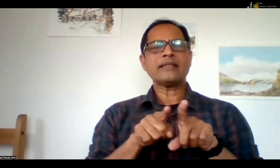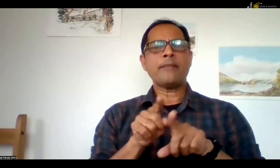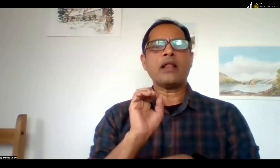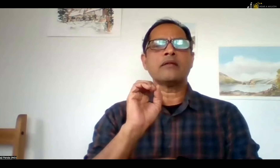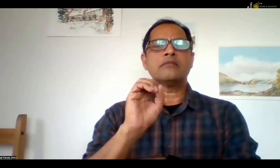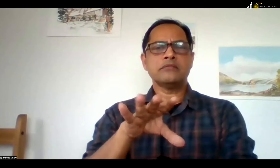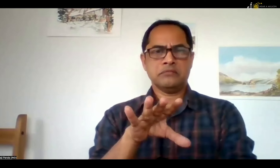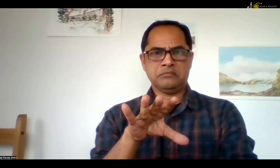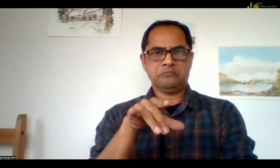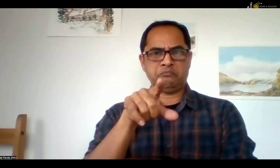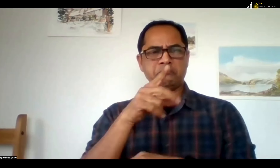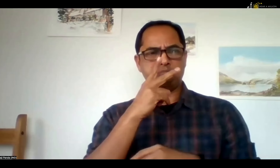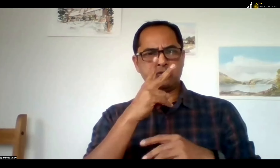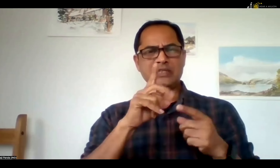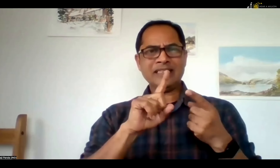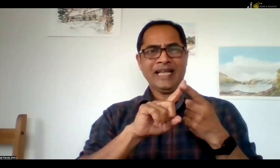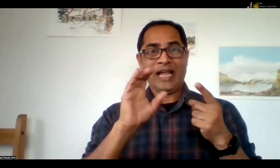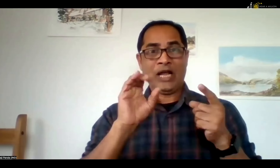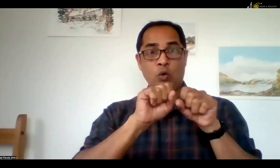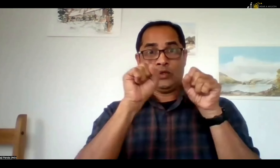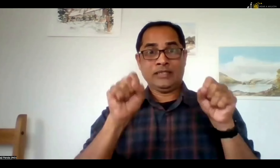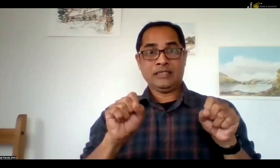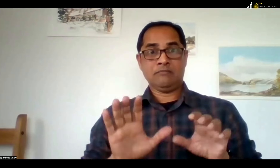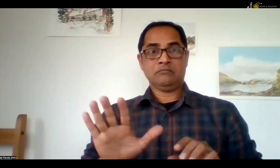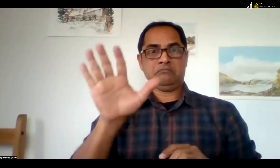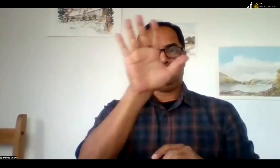research required, and change comes gradually.